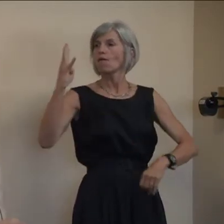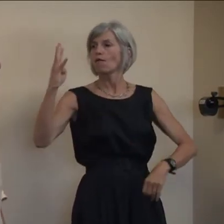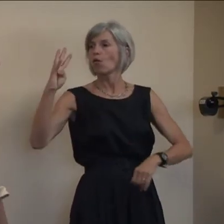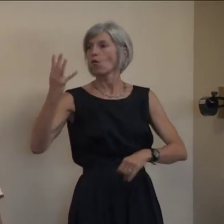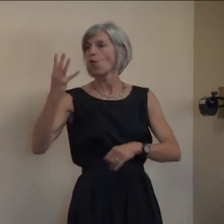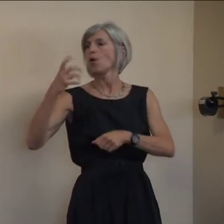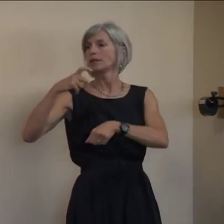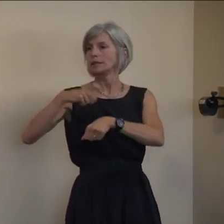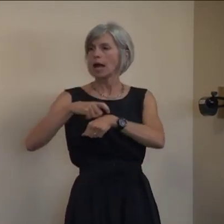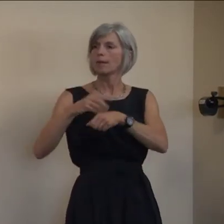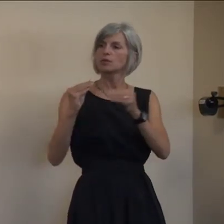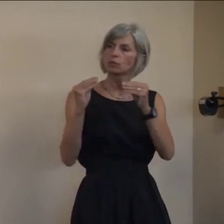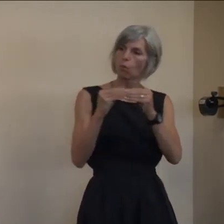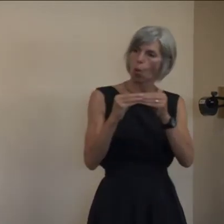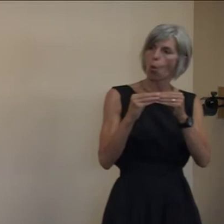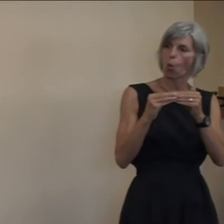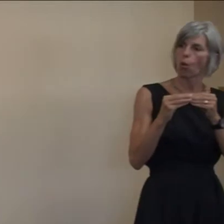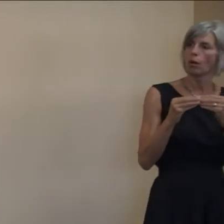So.